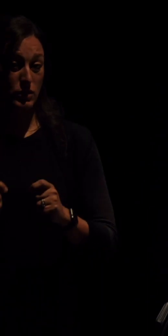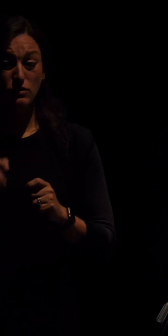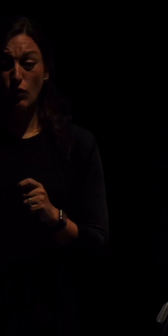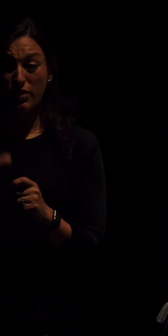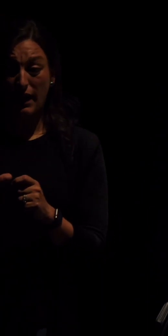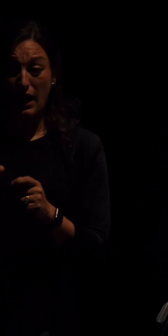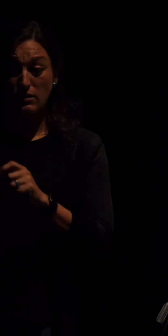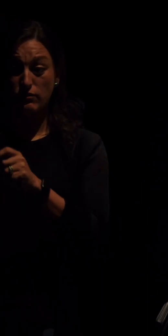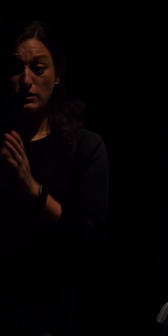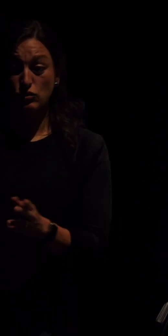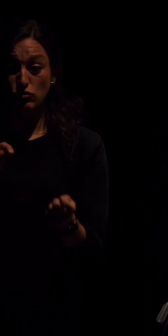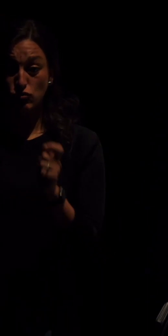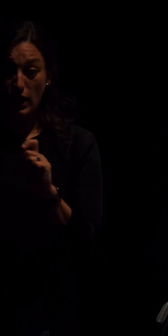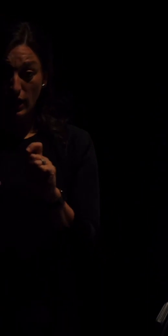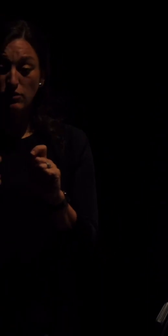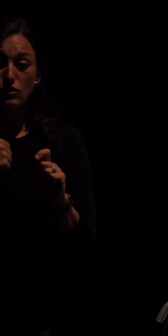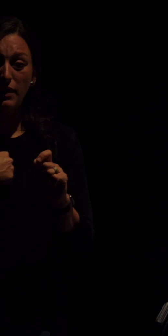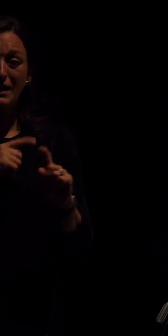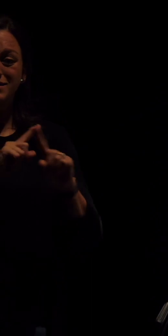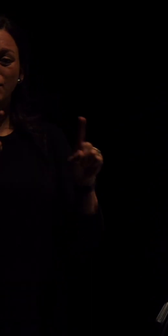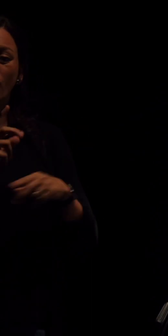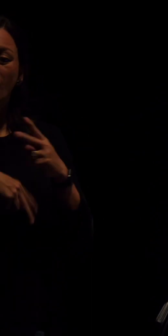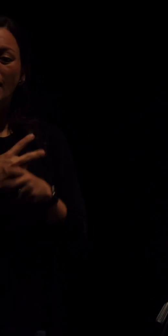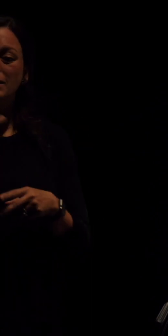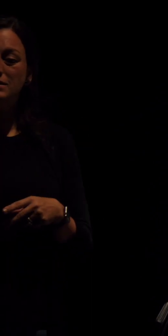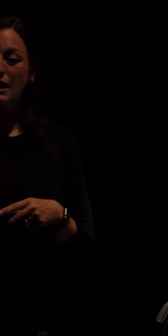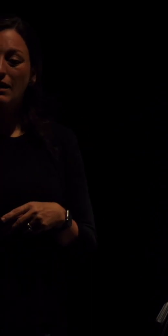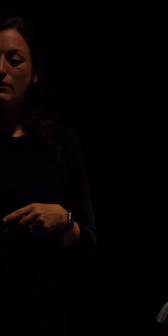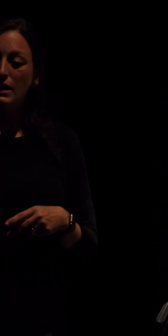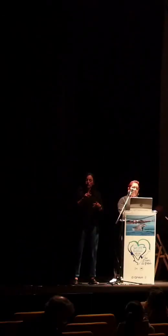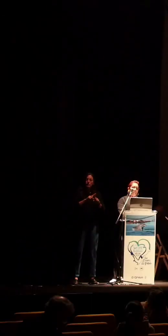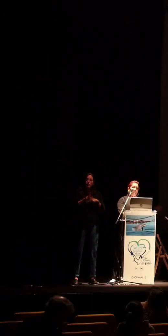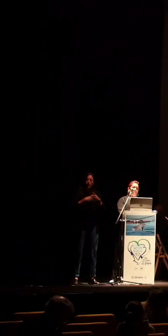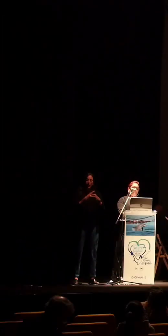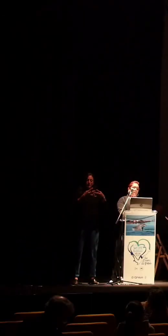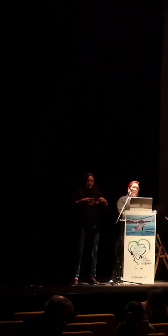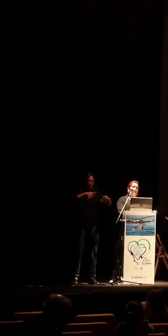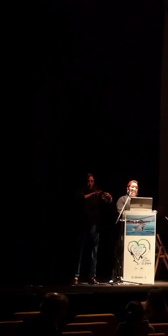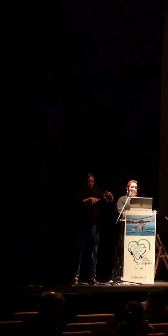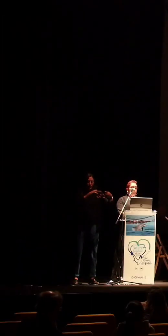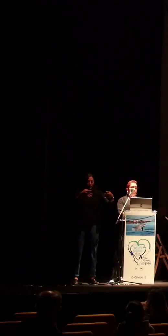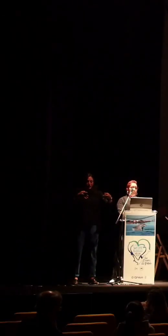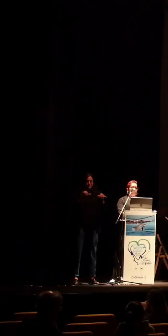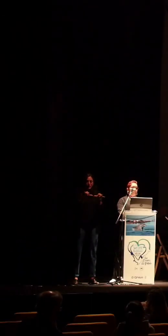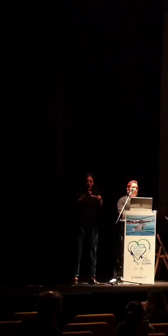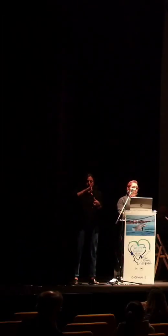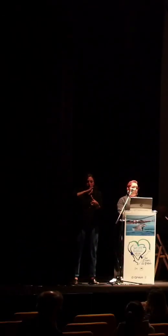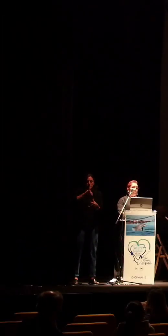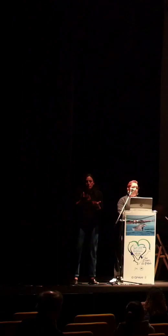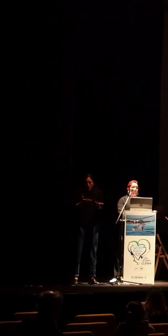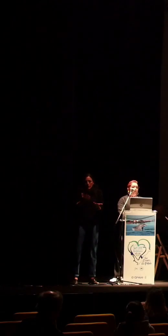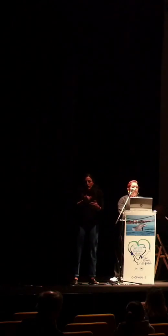changes in gear size or types that could be more at risk for dolphin bycatch? So to sum